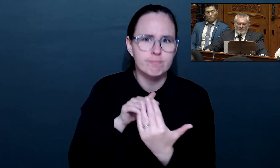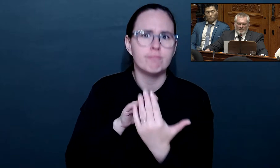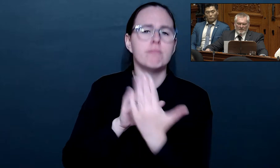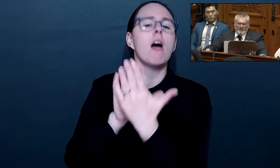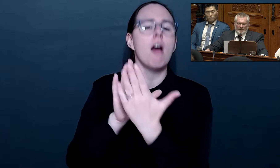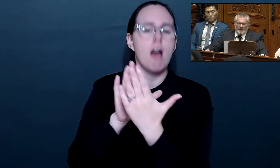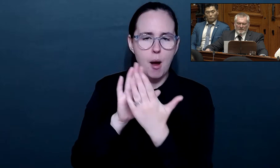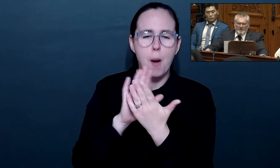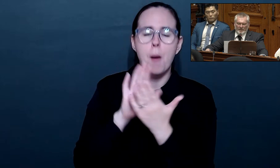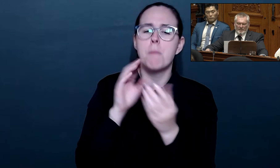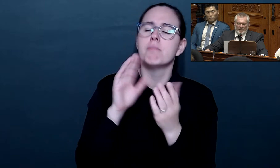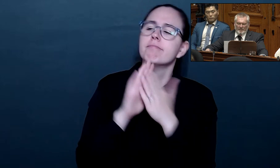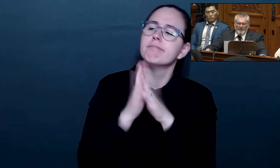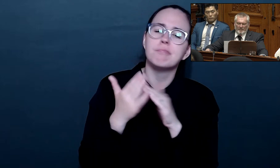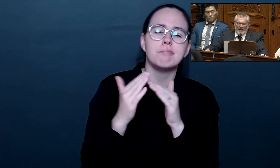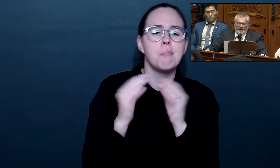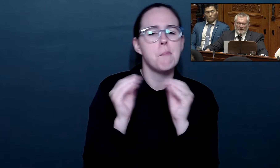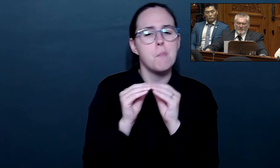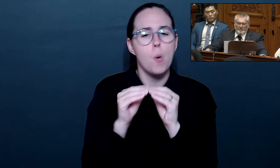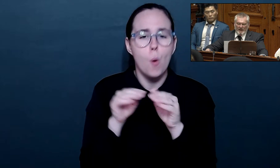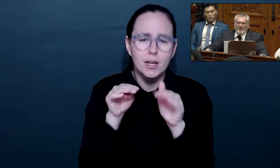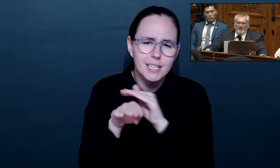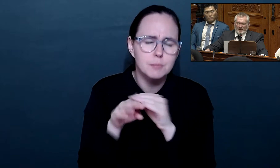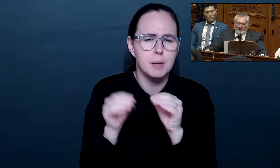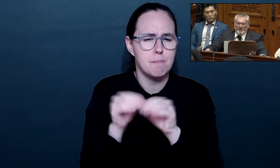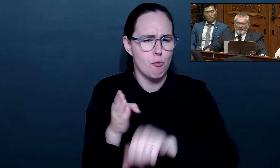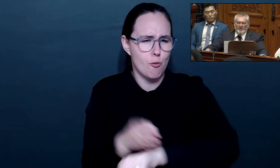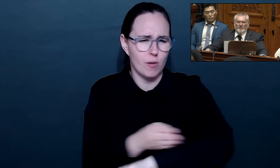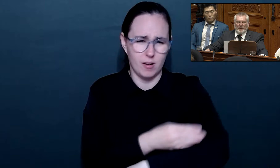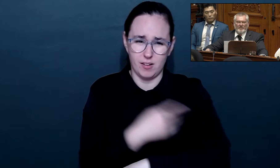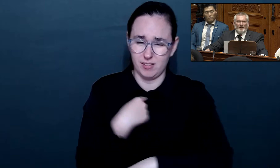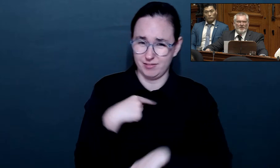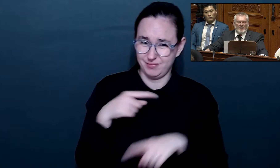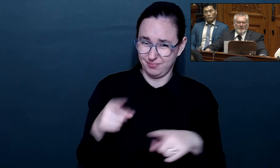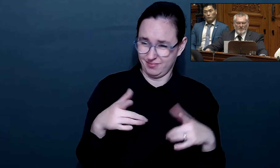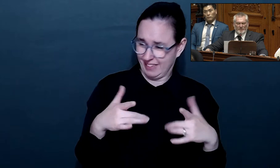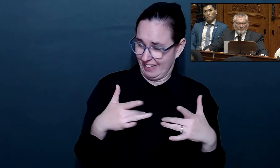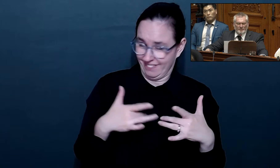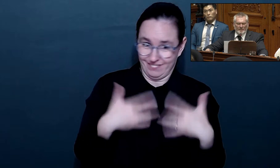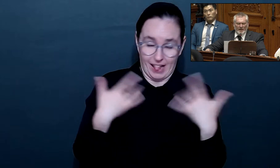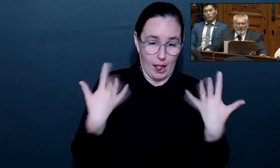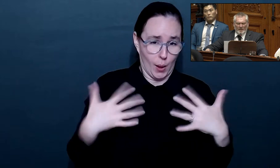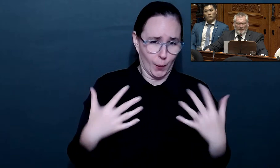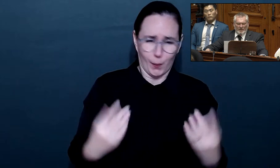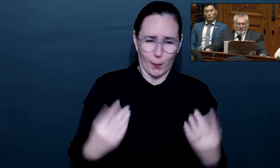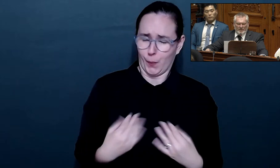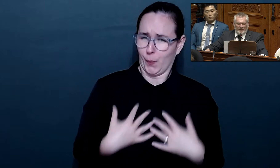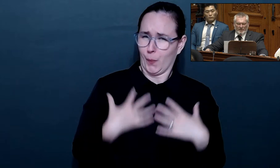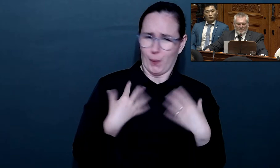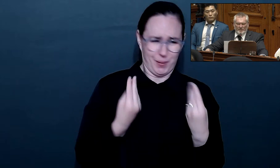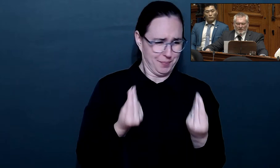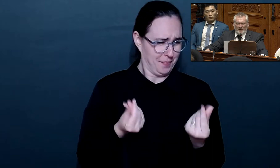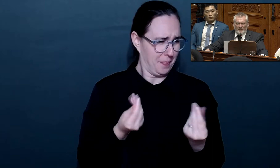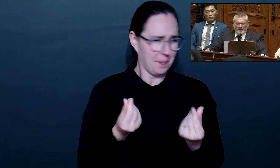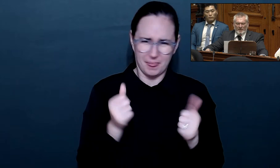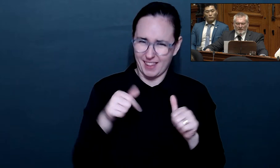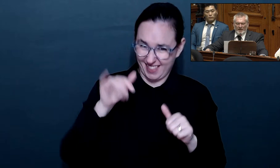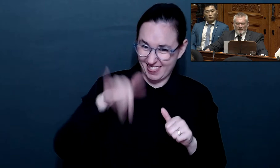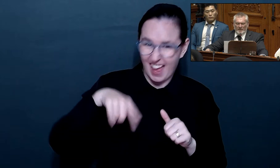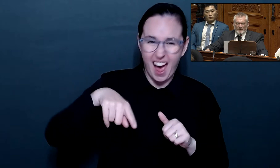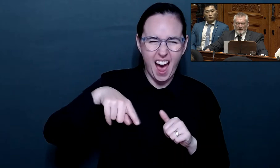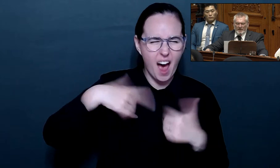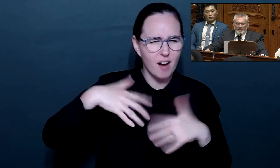it was encouraging to see so many people passionate about driving change. March 21st marked the